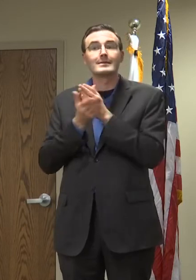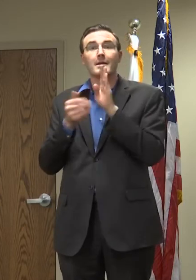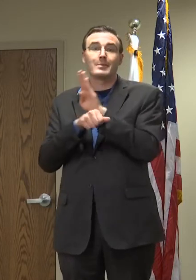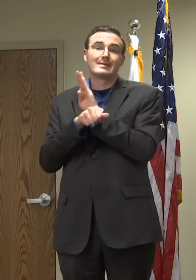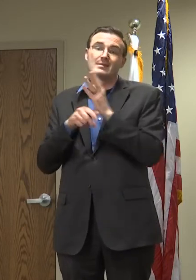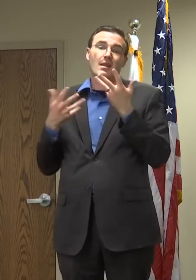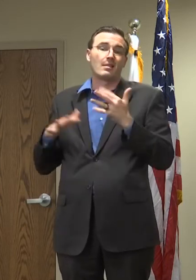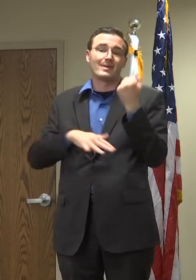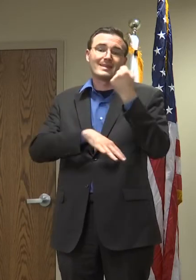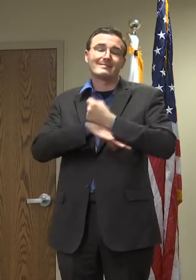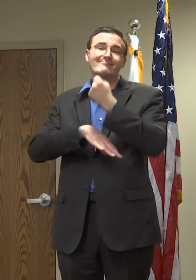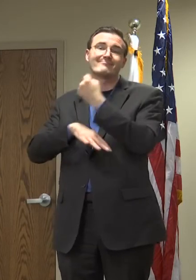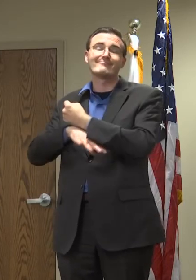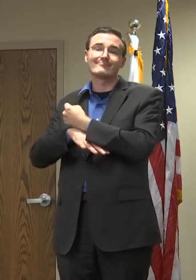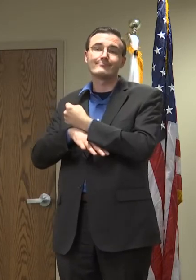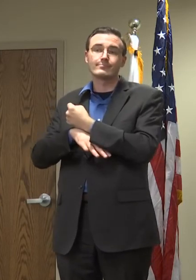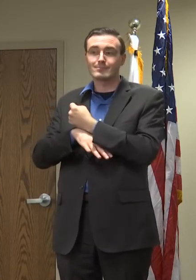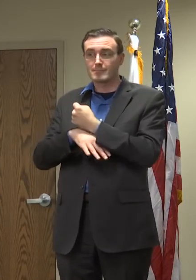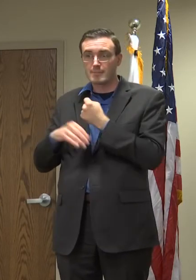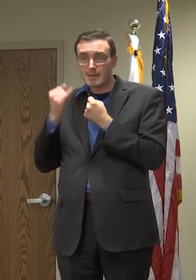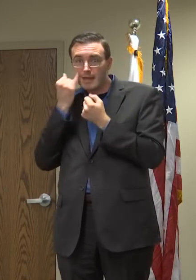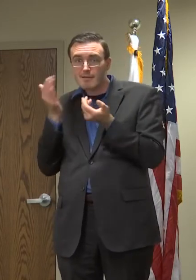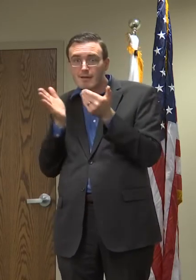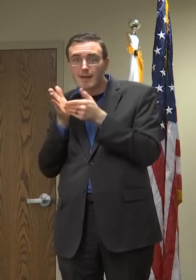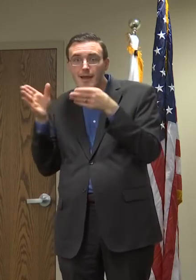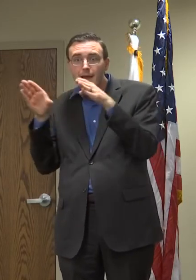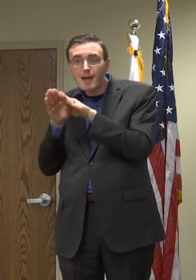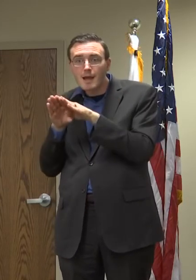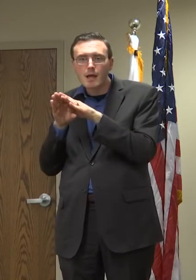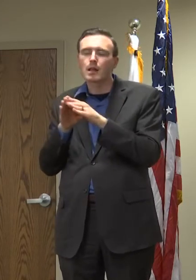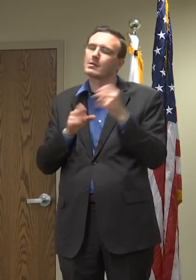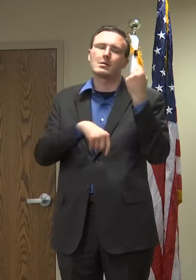already, and I think we would see an increase in losses of